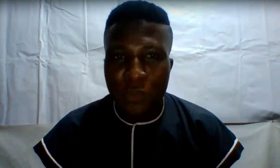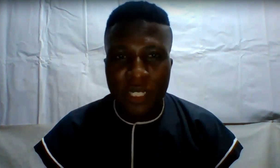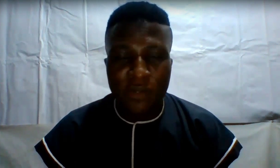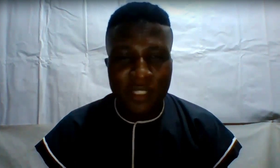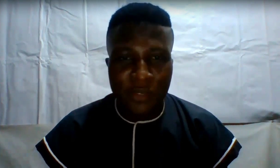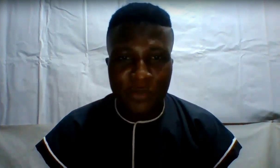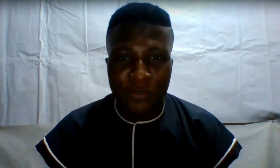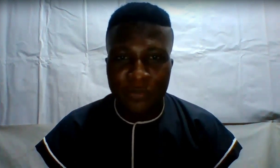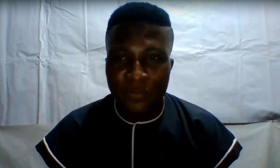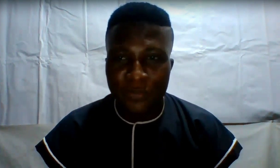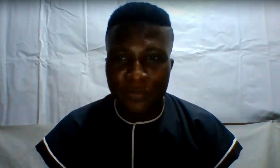Ada?